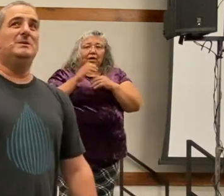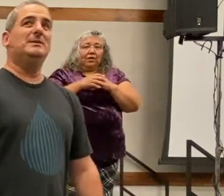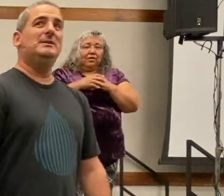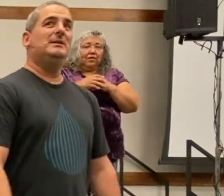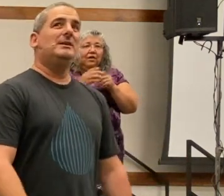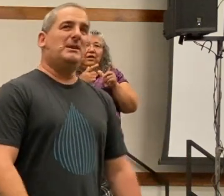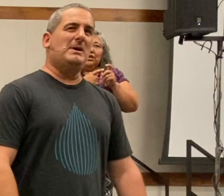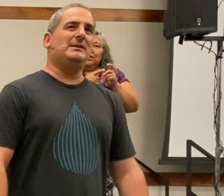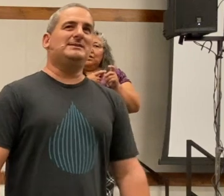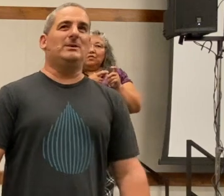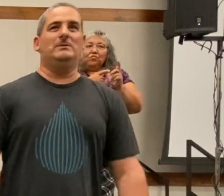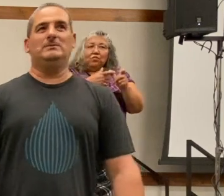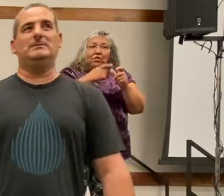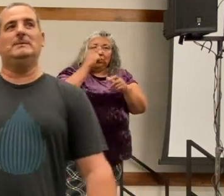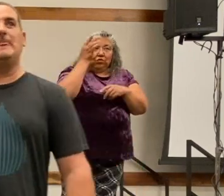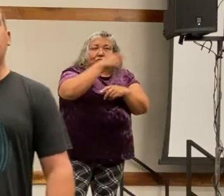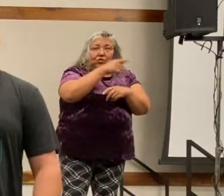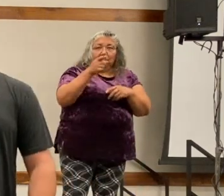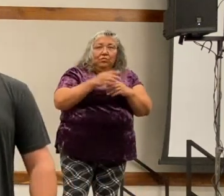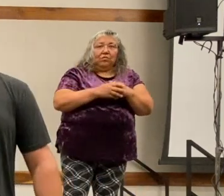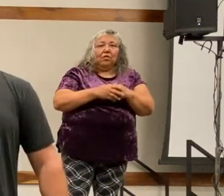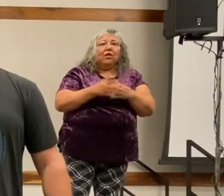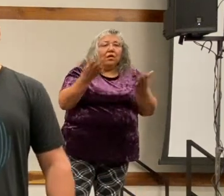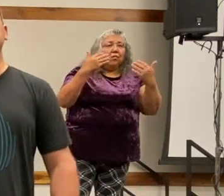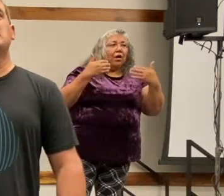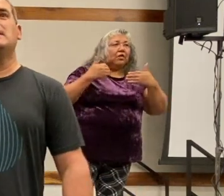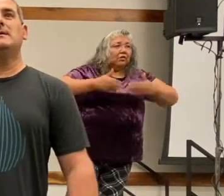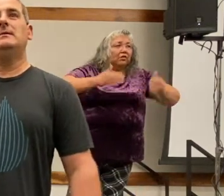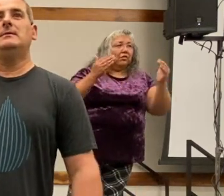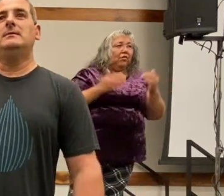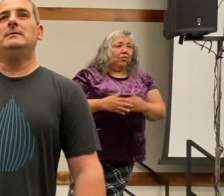to you. Come on, let's go.